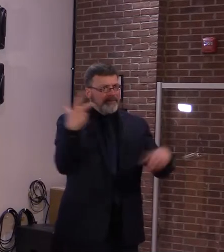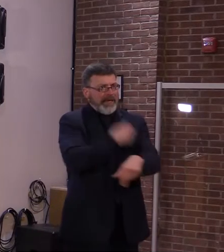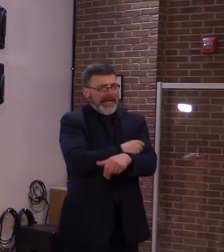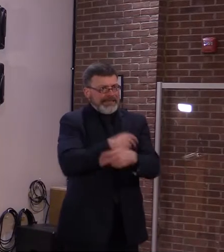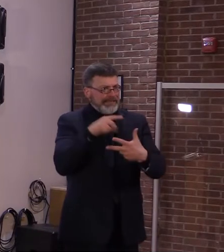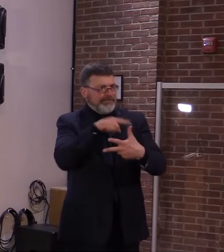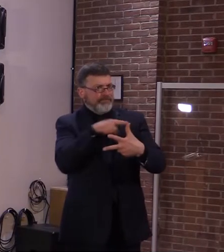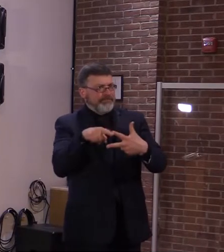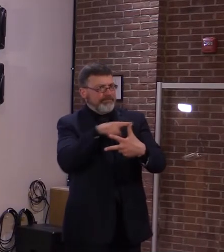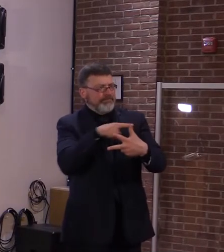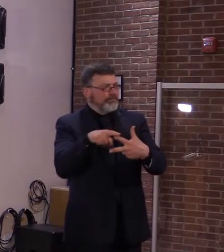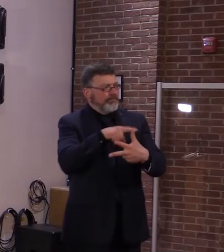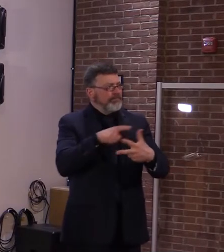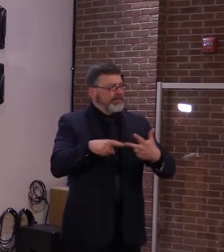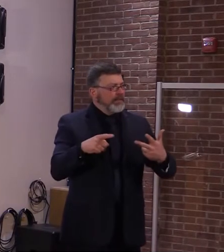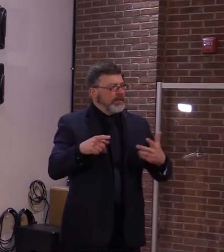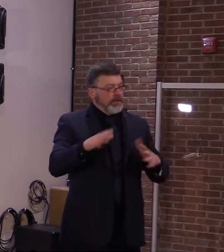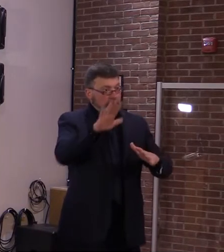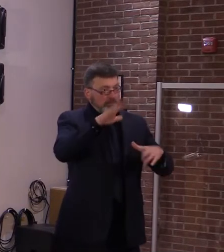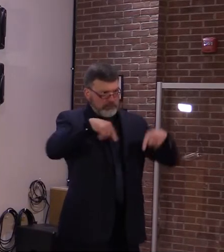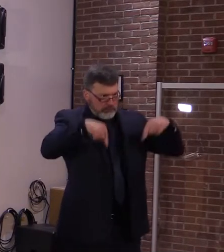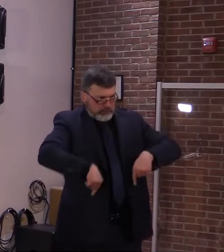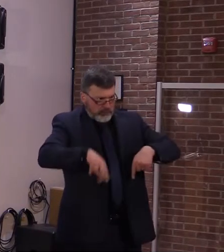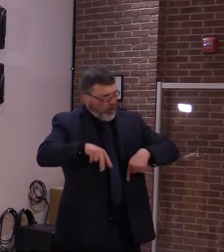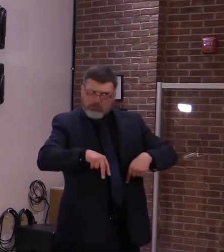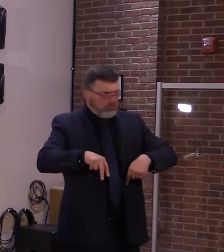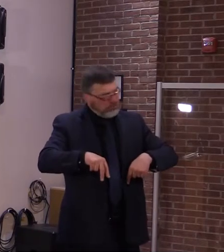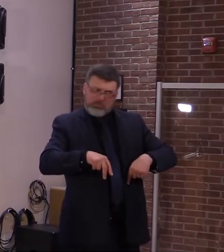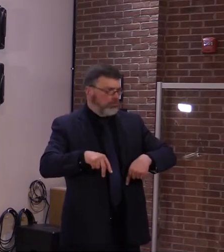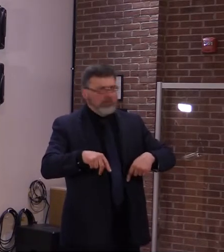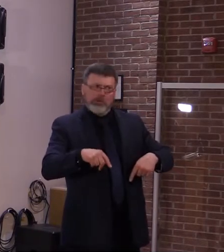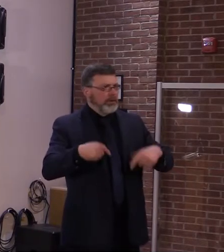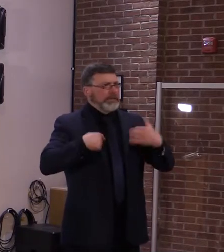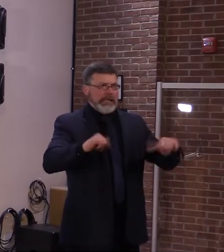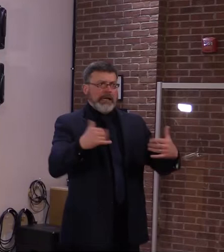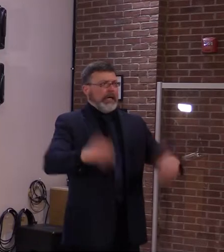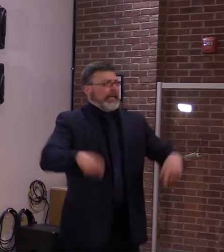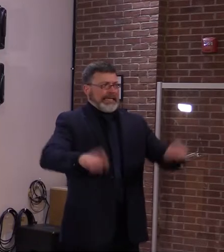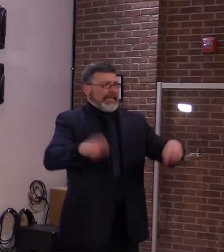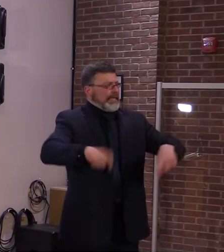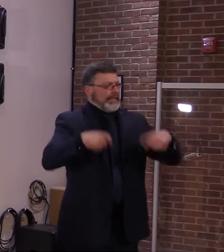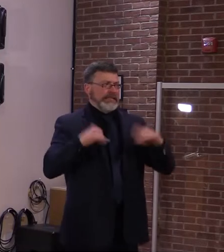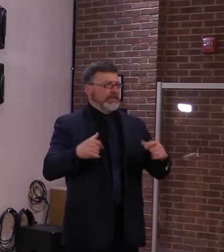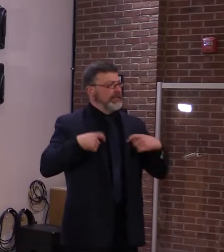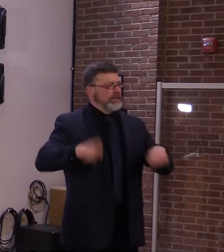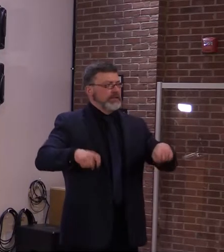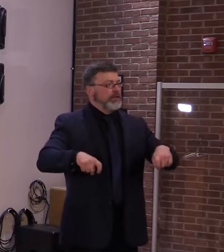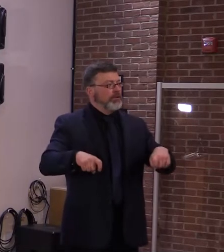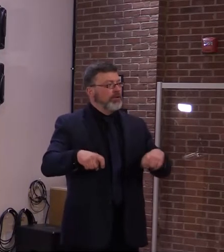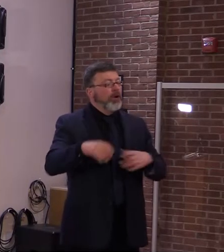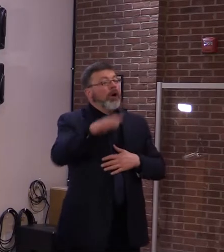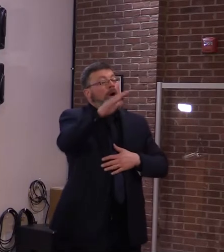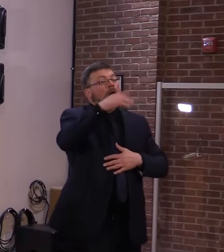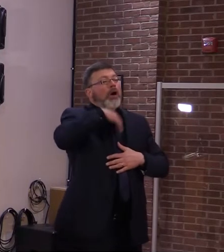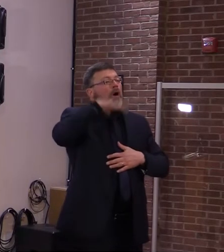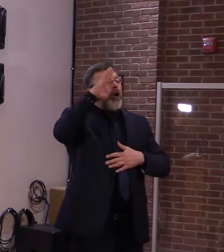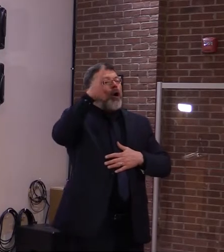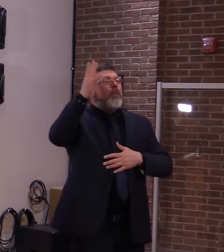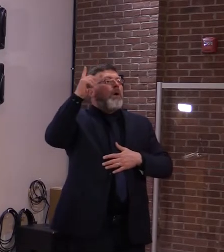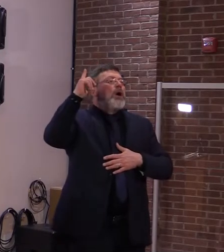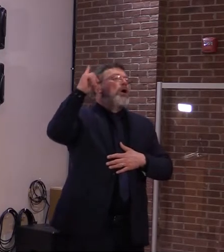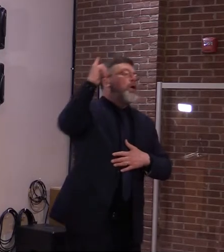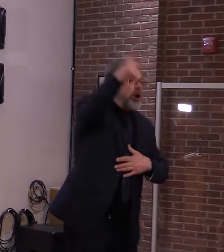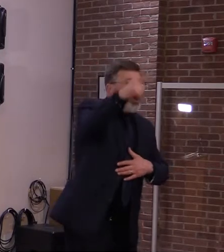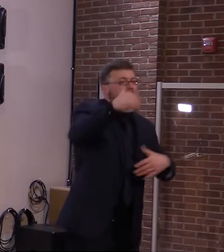anywhere near that at this point, but it's going to come to that pretty soon. Again, when you look at our numbers, I mean,